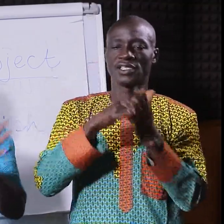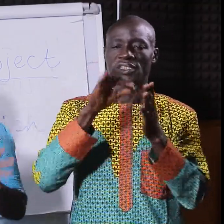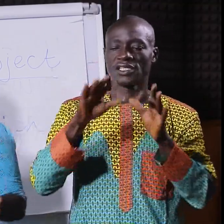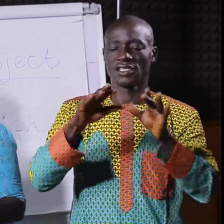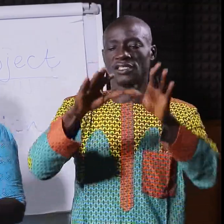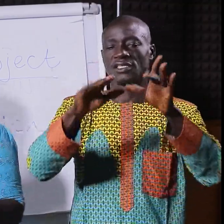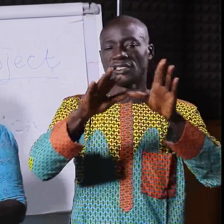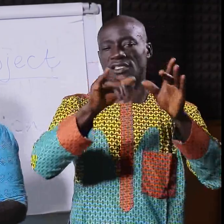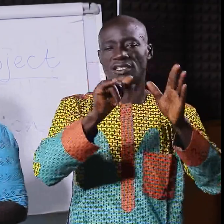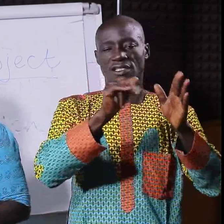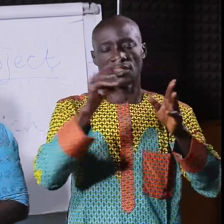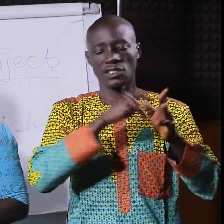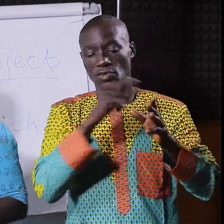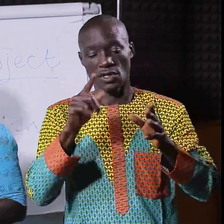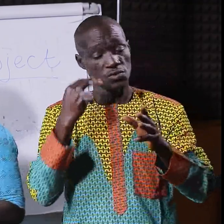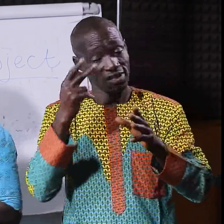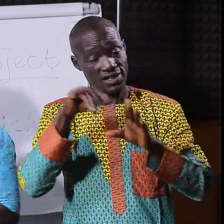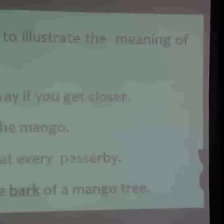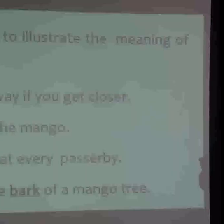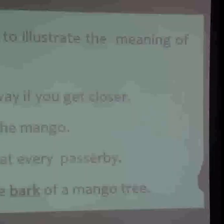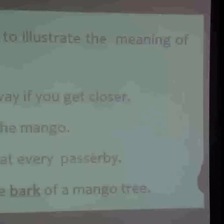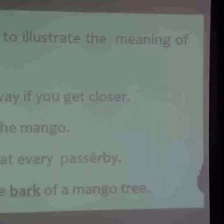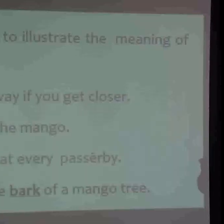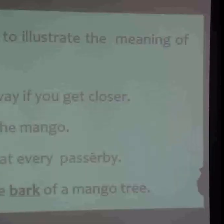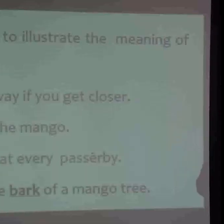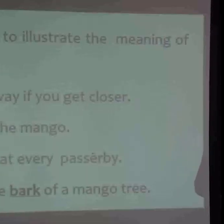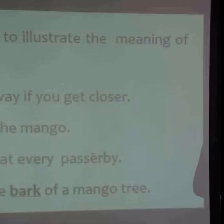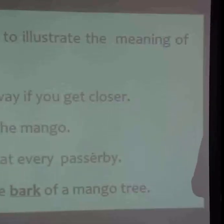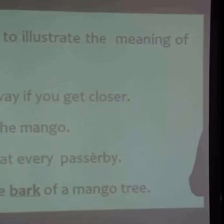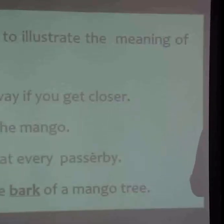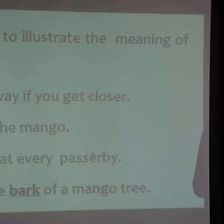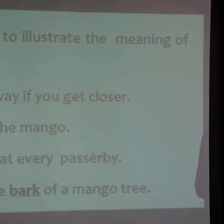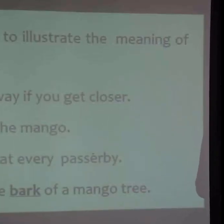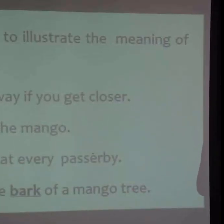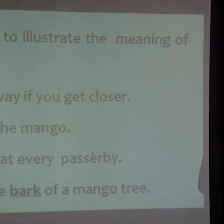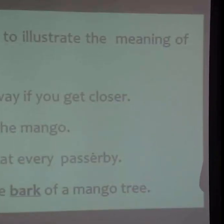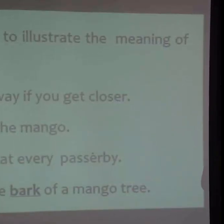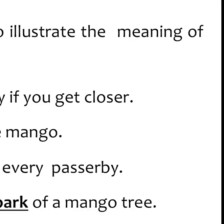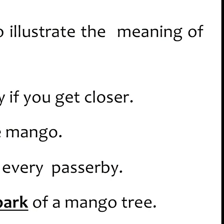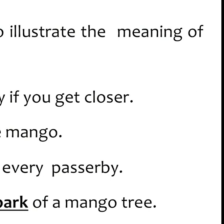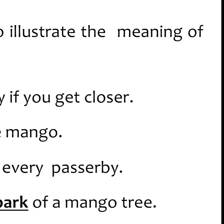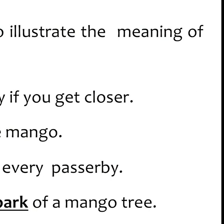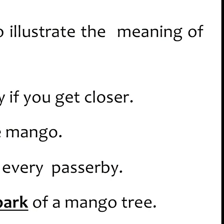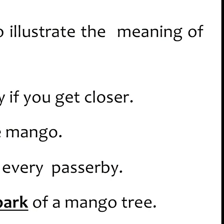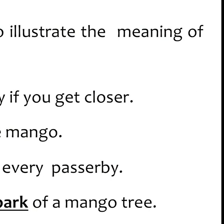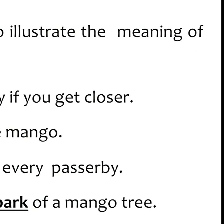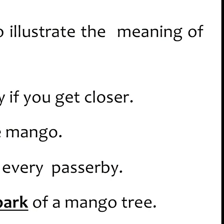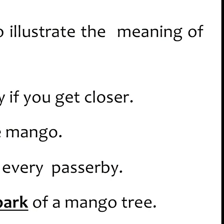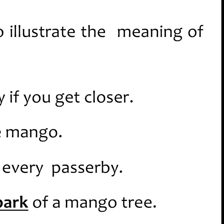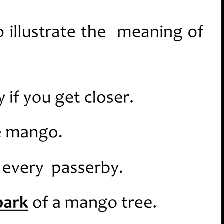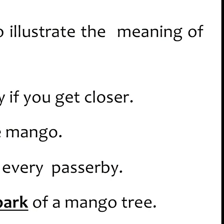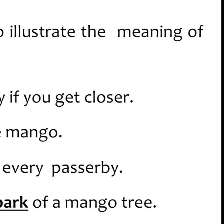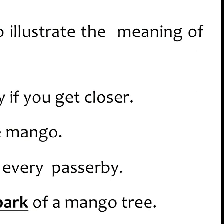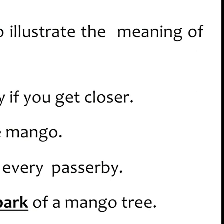the usual flies we see in our homes. So, a fly perched on the mango. 2,